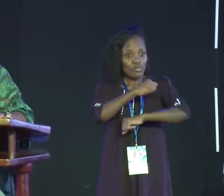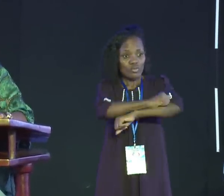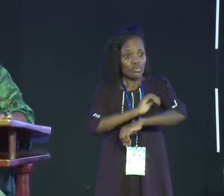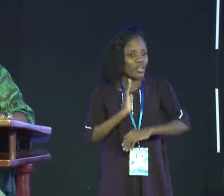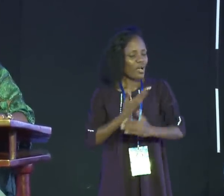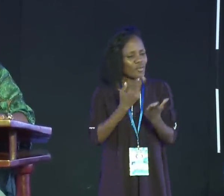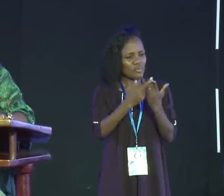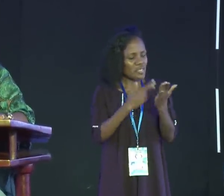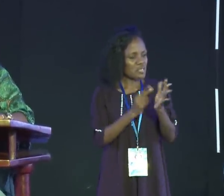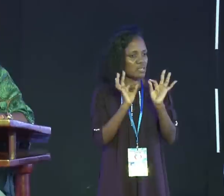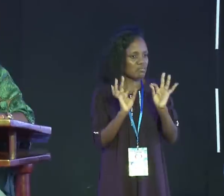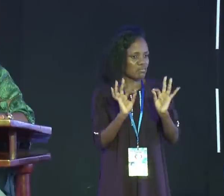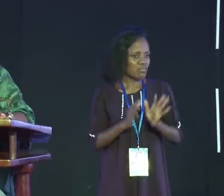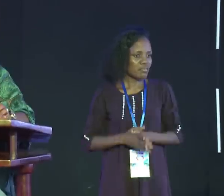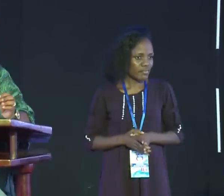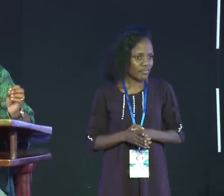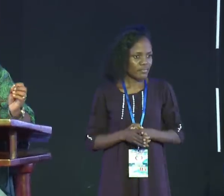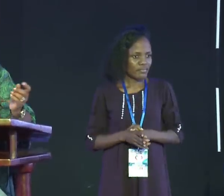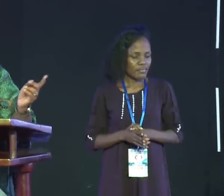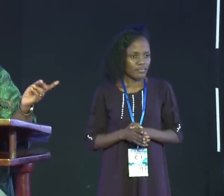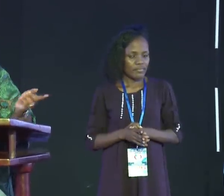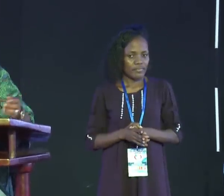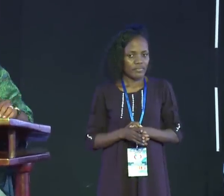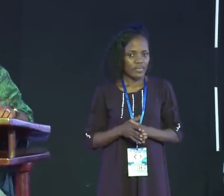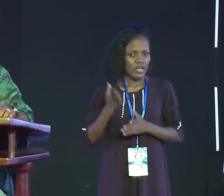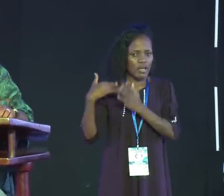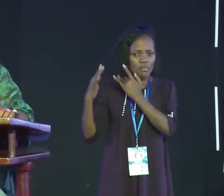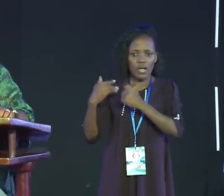Our school is registered.